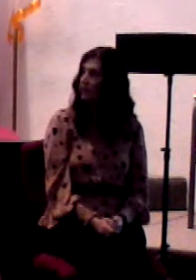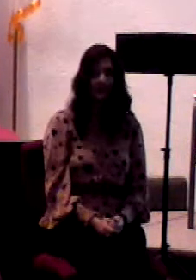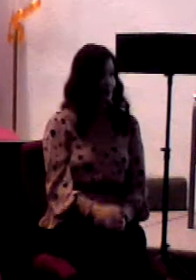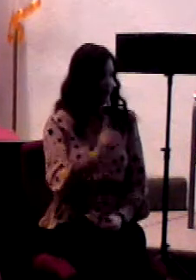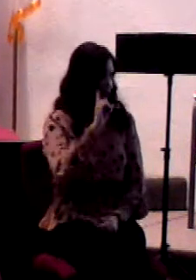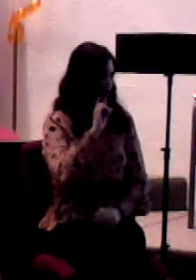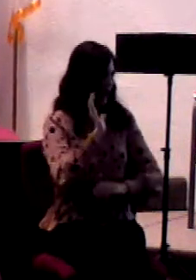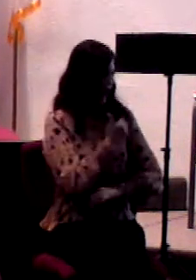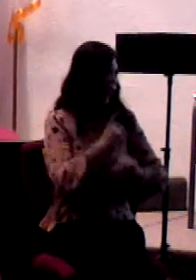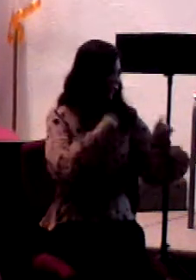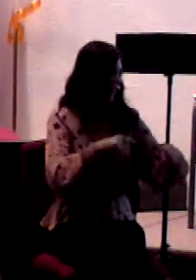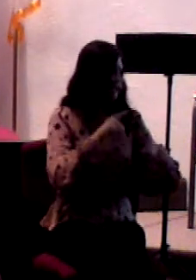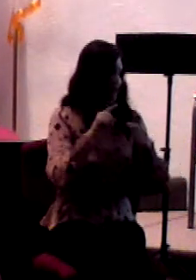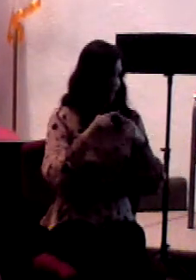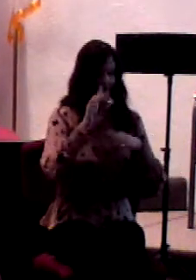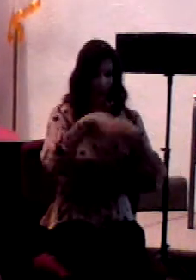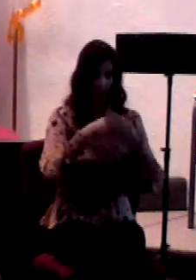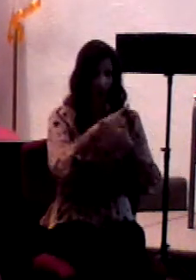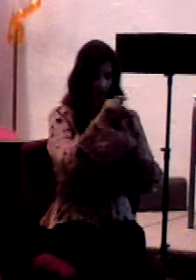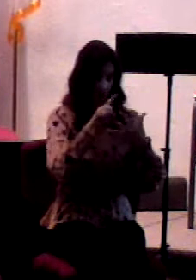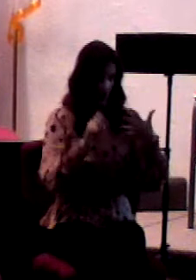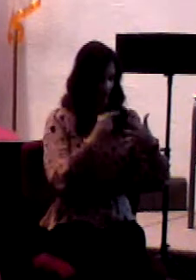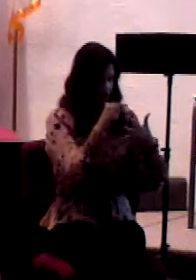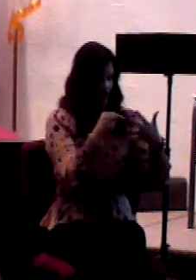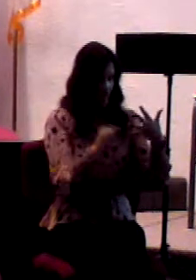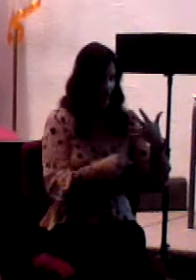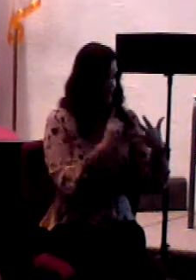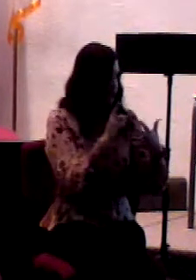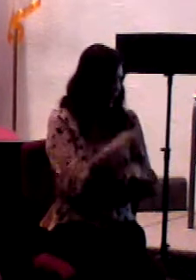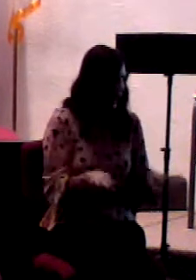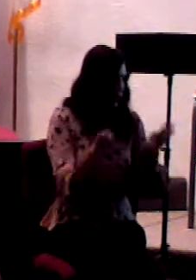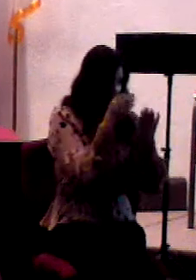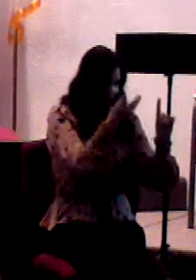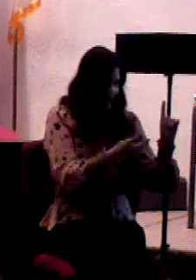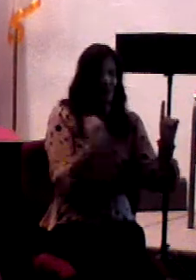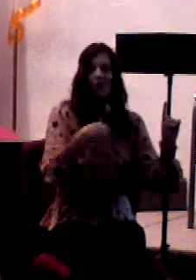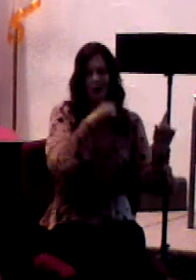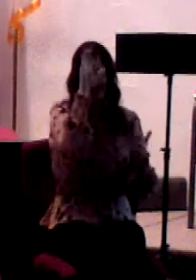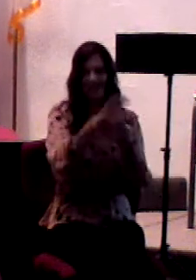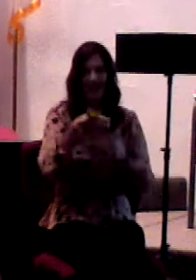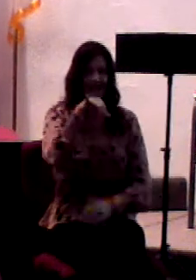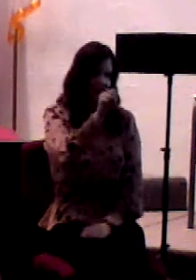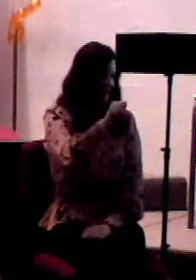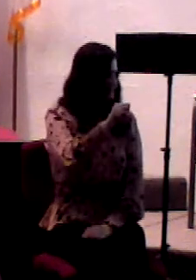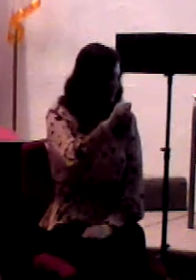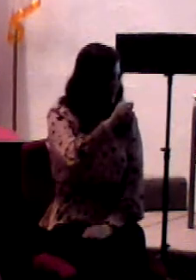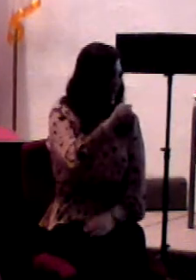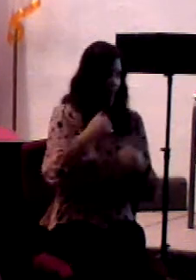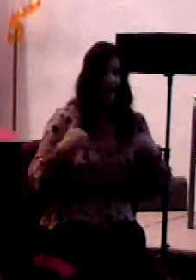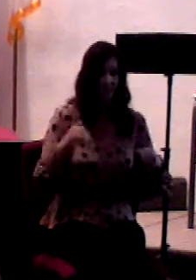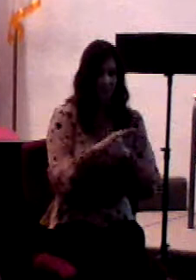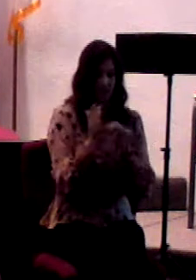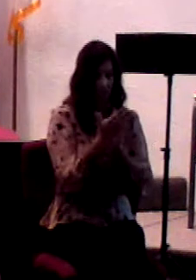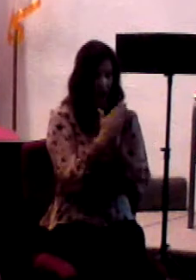Answer to all those questions. Is he really worthy? We believe he is. And we've got a whole Bible full